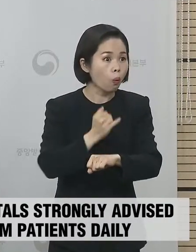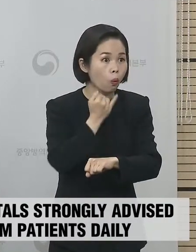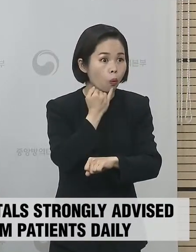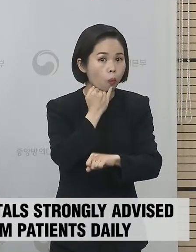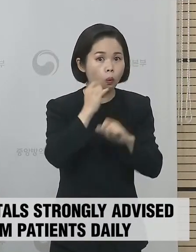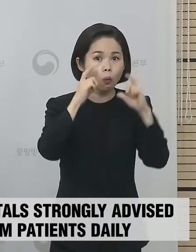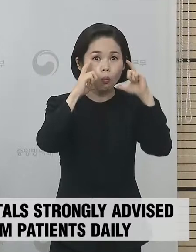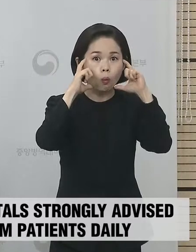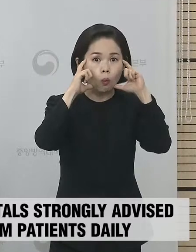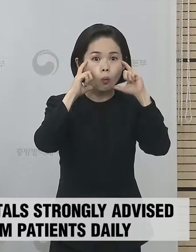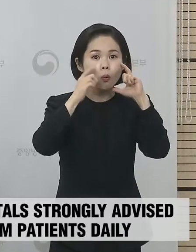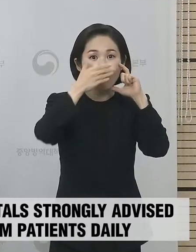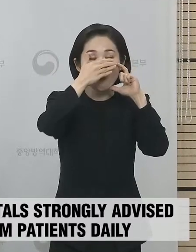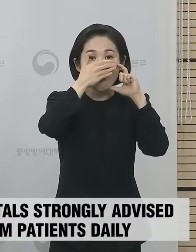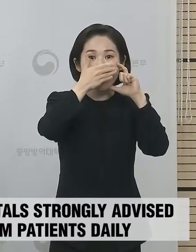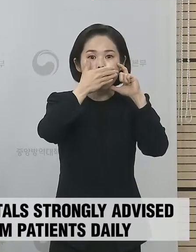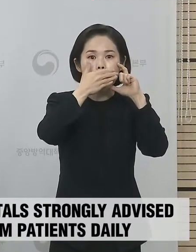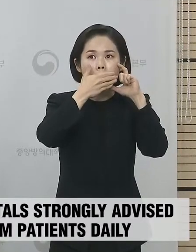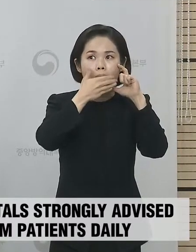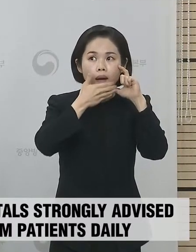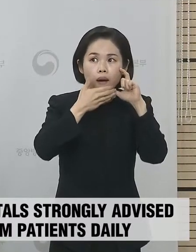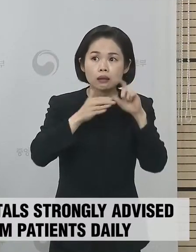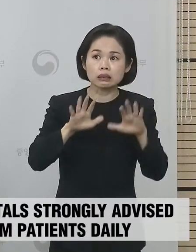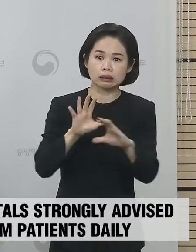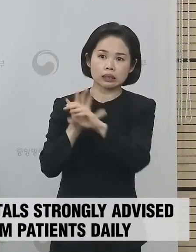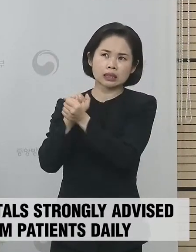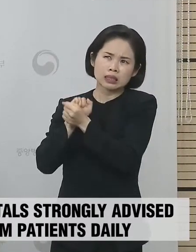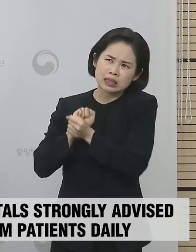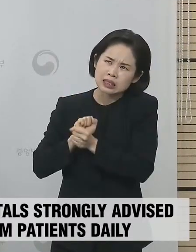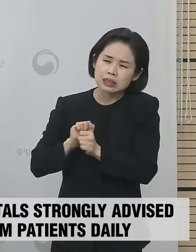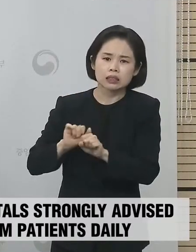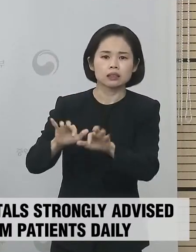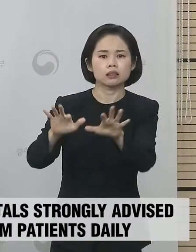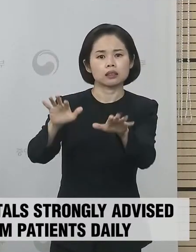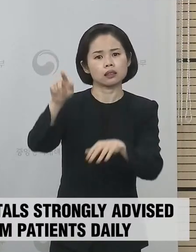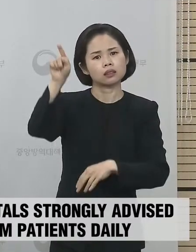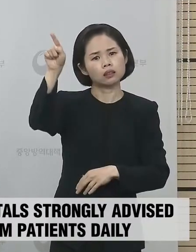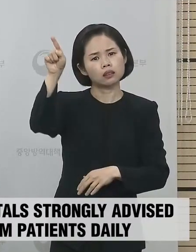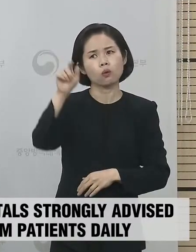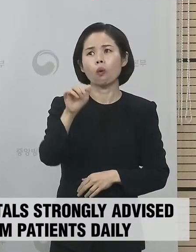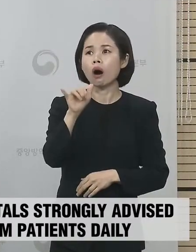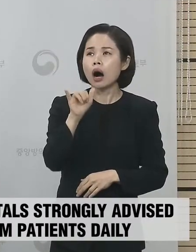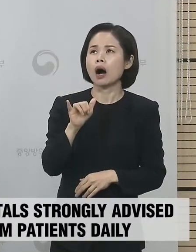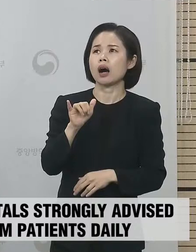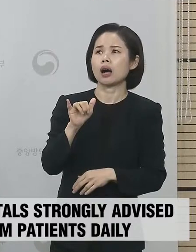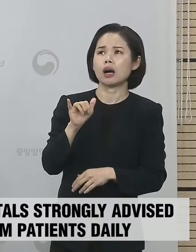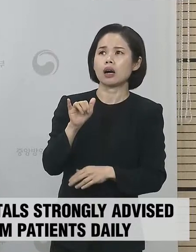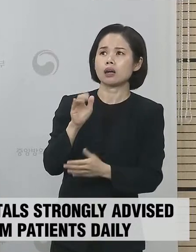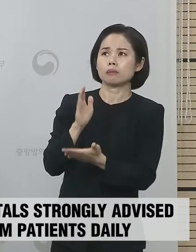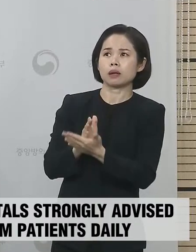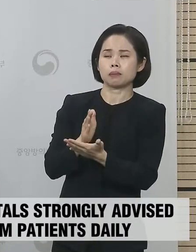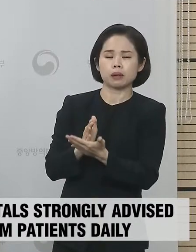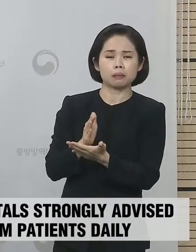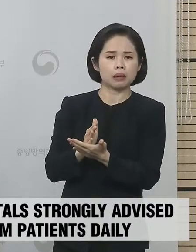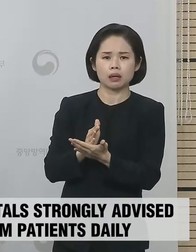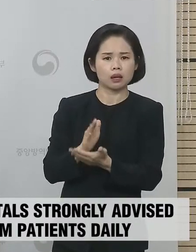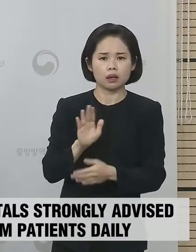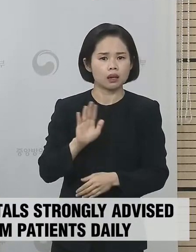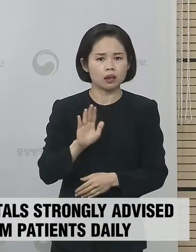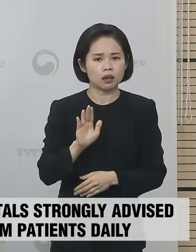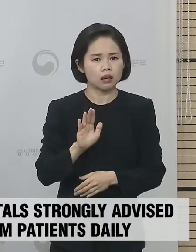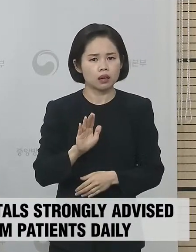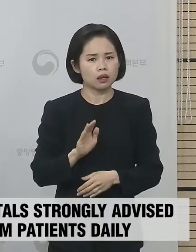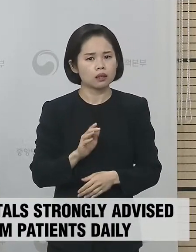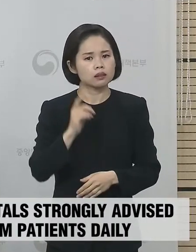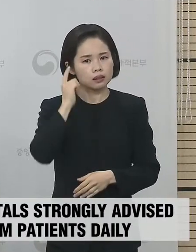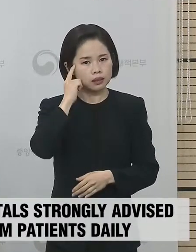out extensive policy which is compulsory with wearing face mask. However,